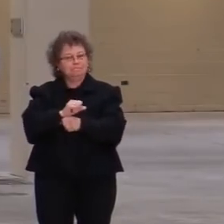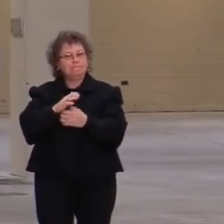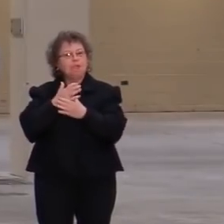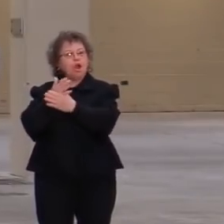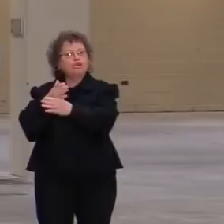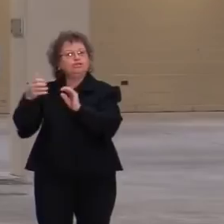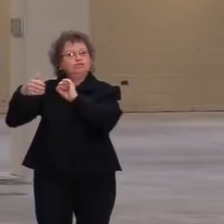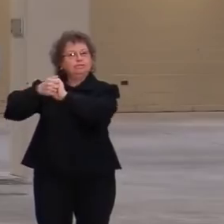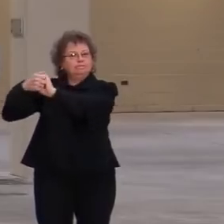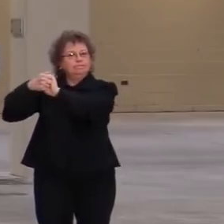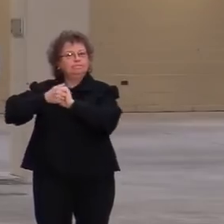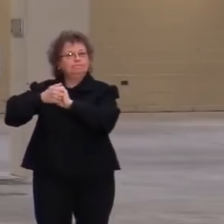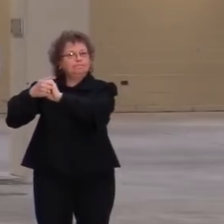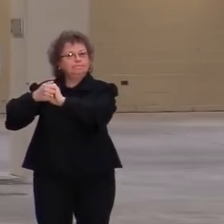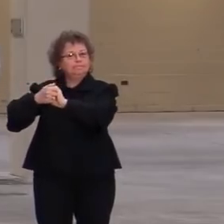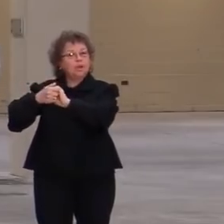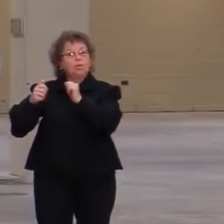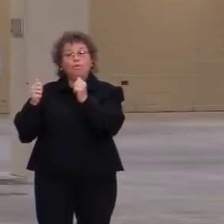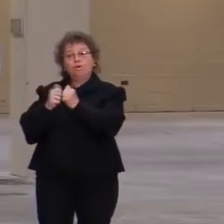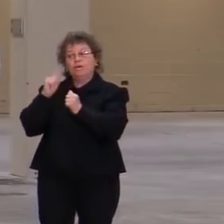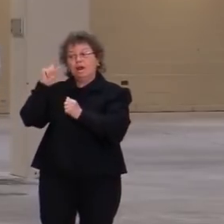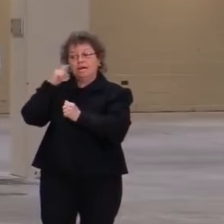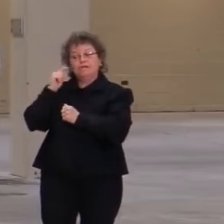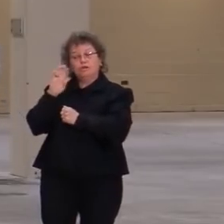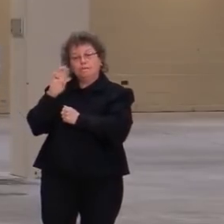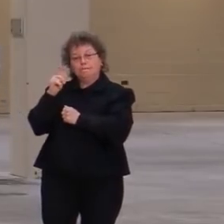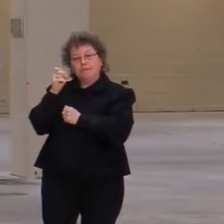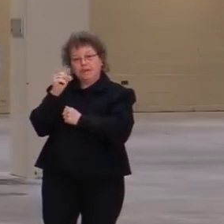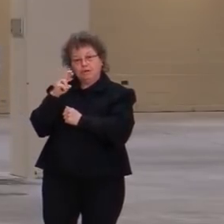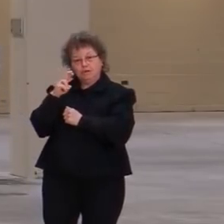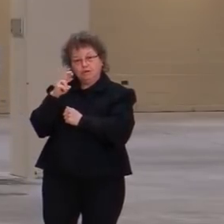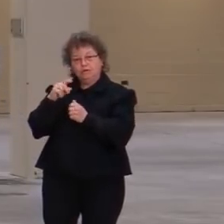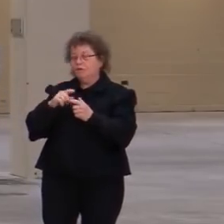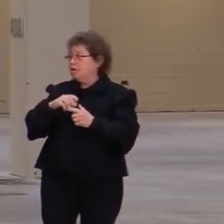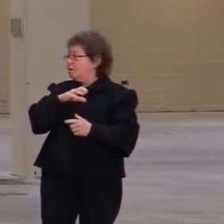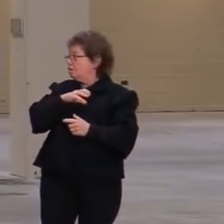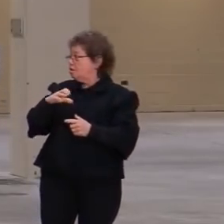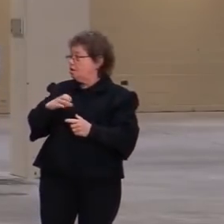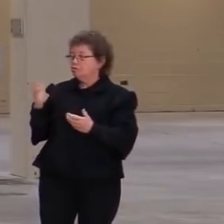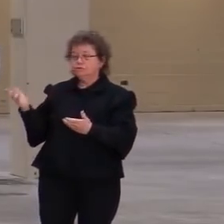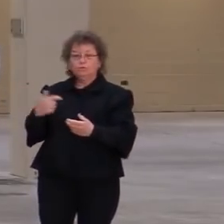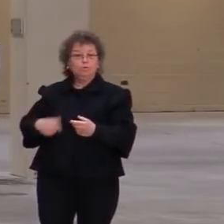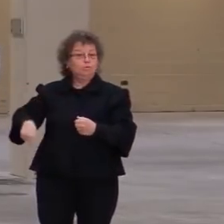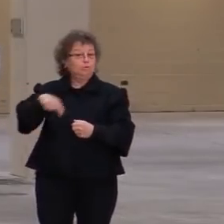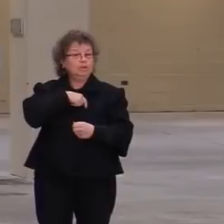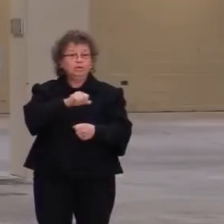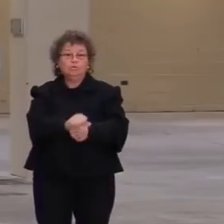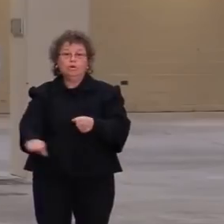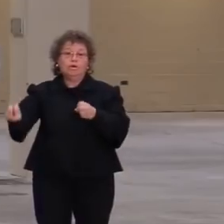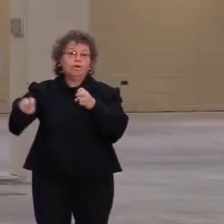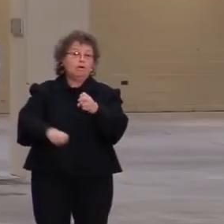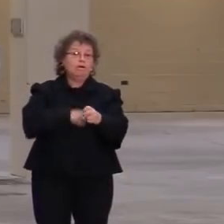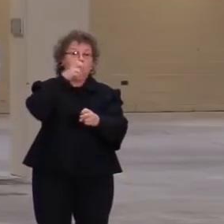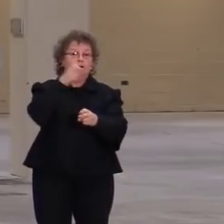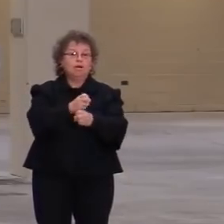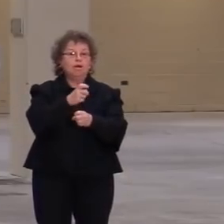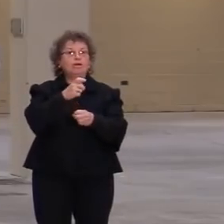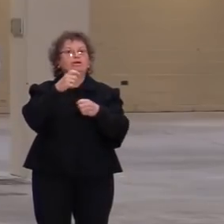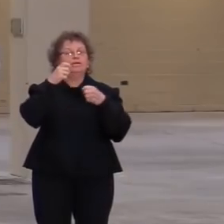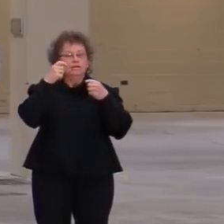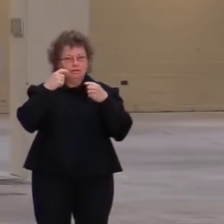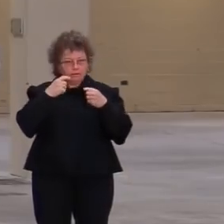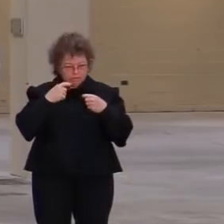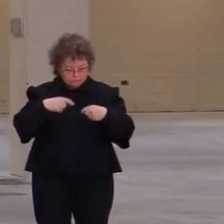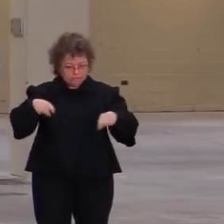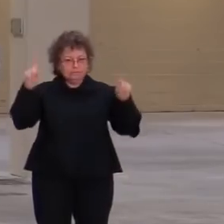with Governor Baker and our congressional delegation, we have worked hard to ensure this site